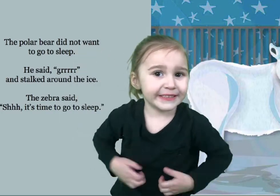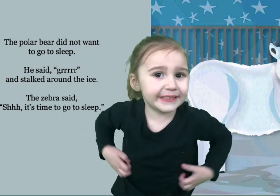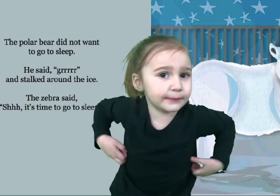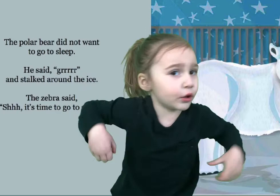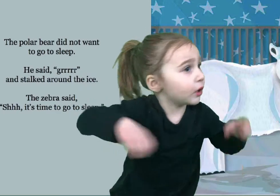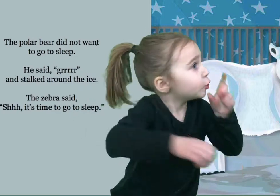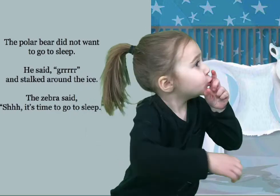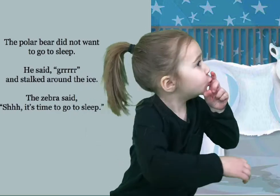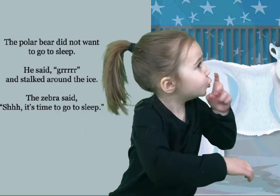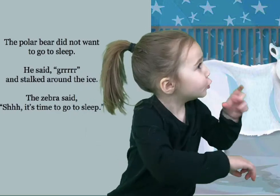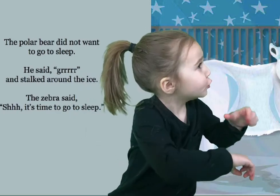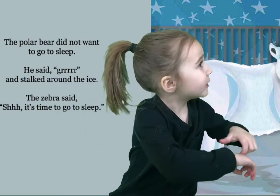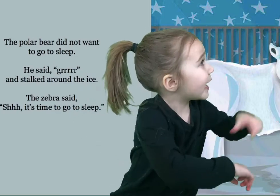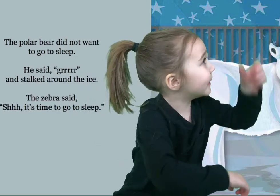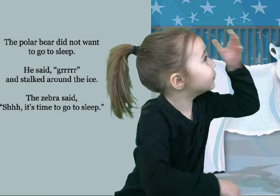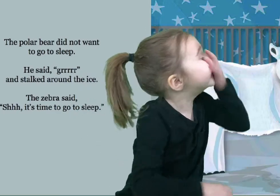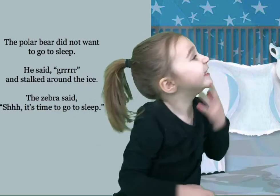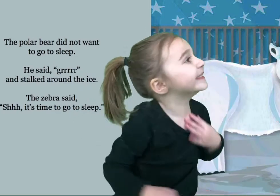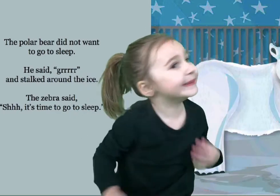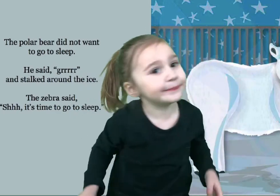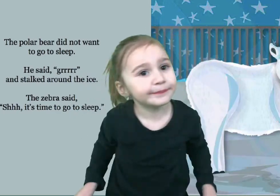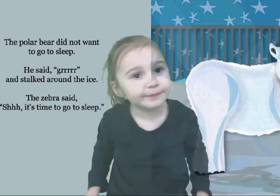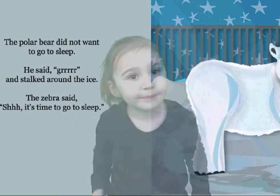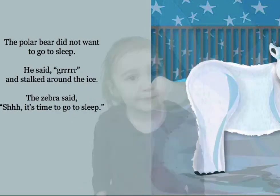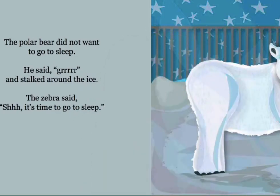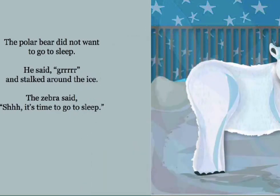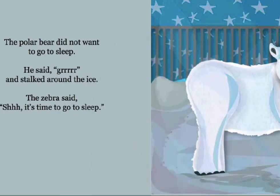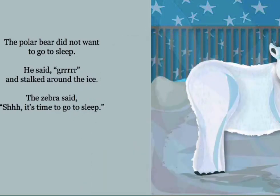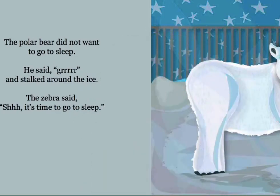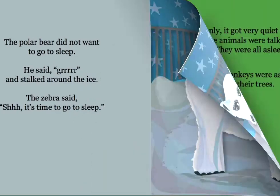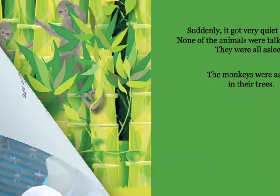zebra said, Shhh, it's time to go to sleep.